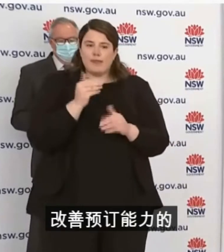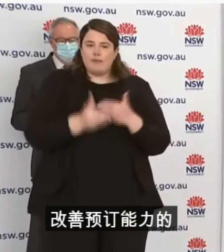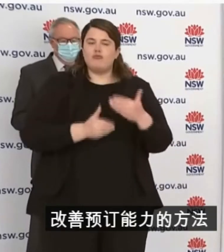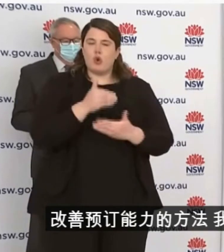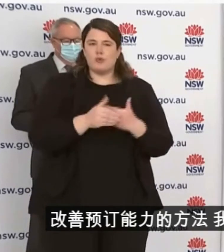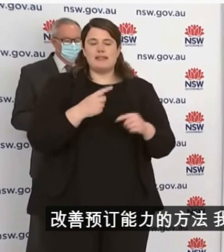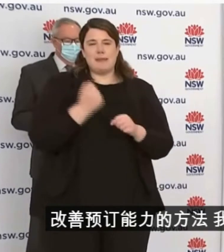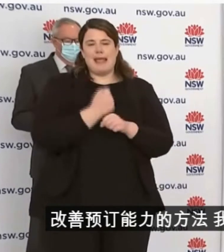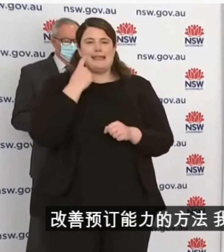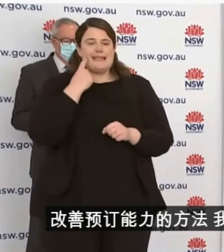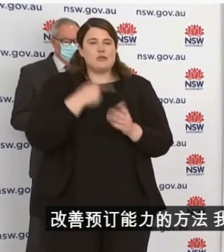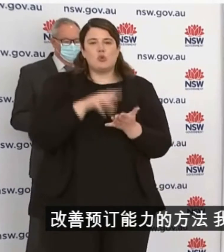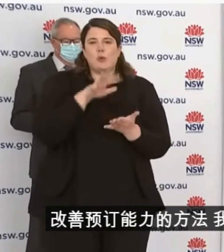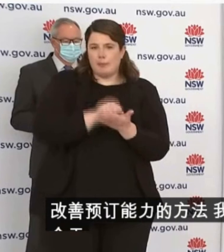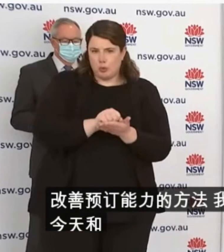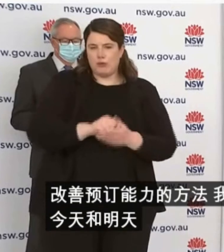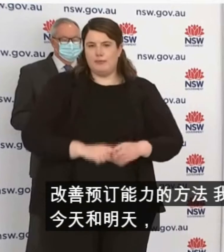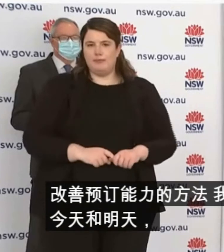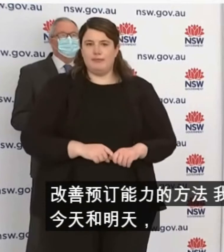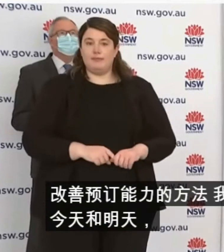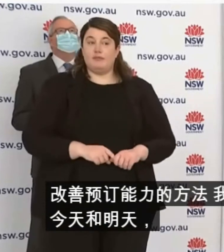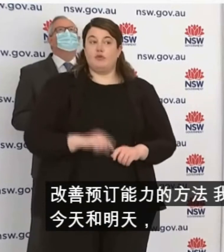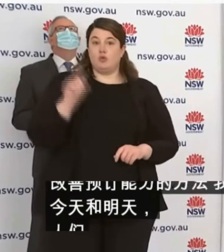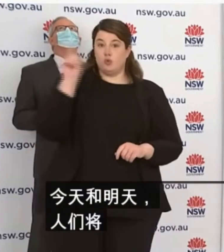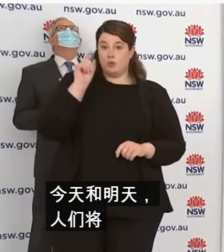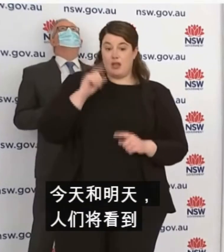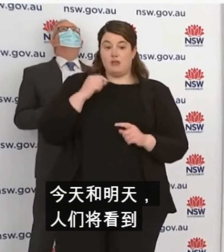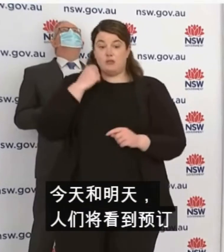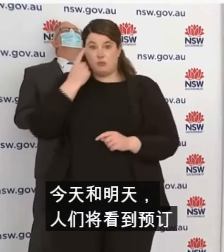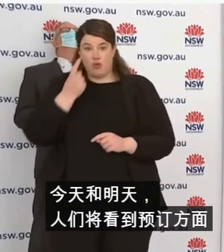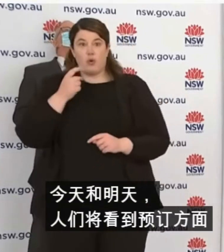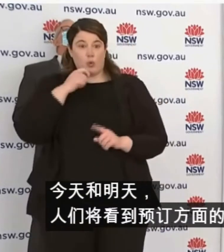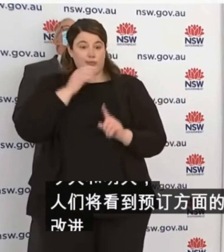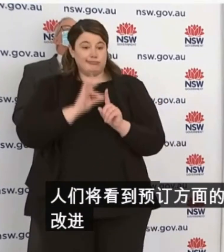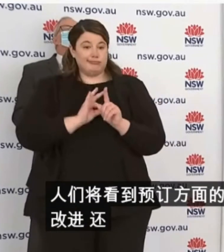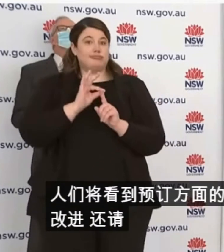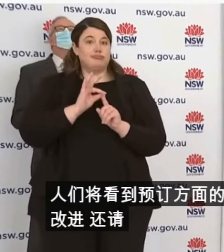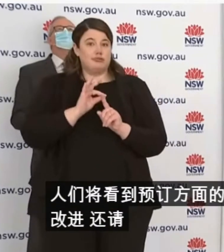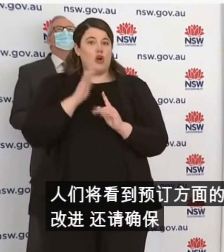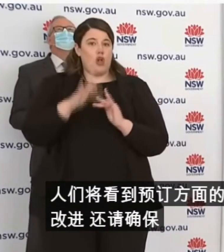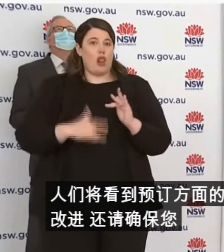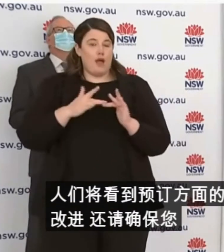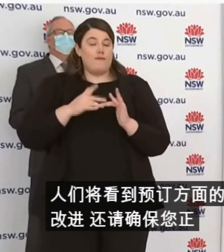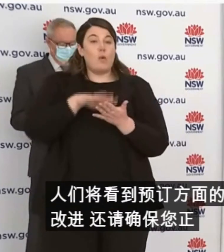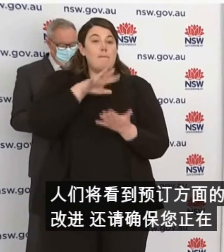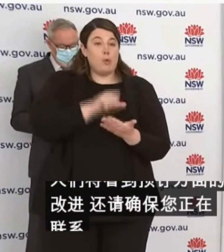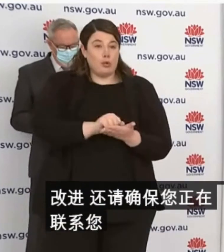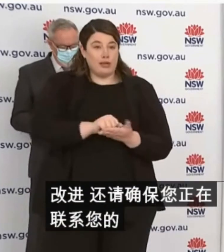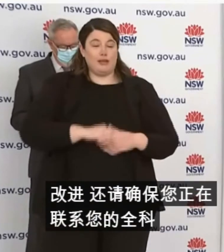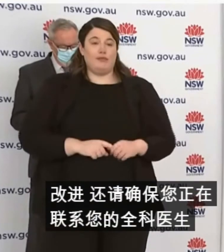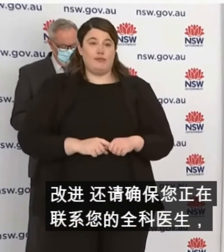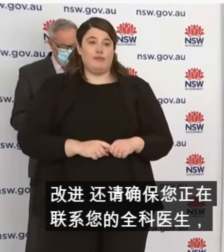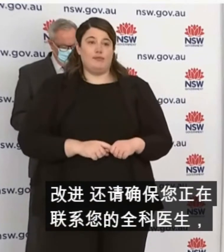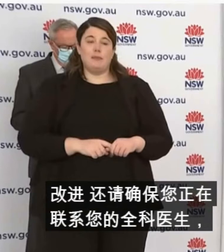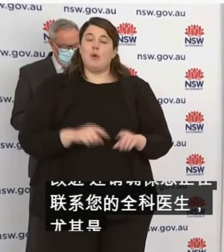the bookings. I'm told that by today and tomorrow, people will see improvements in terms of booking, but please also make sure you're